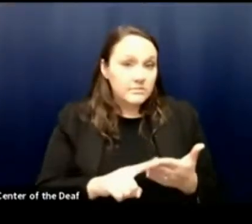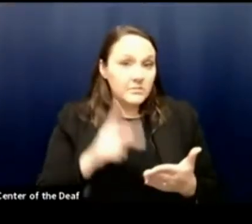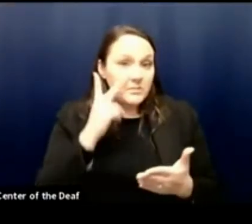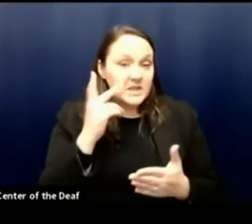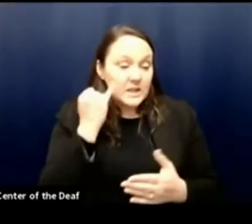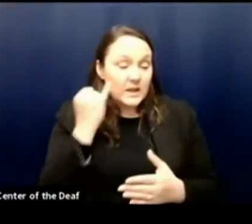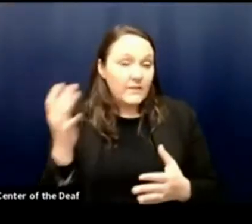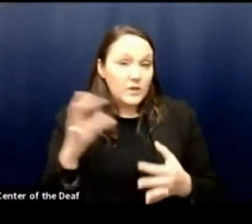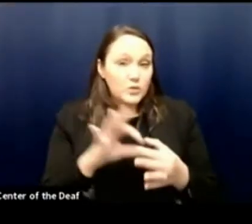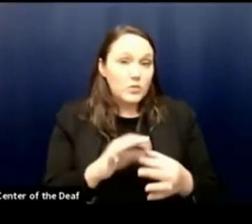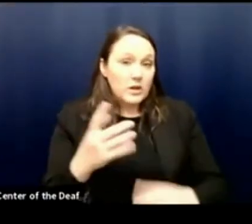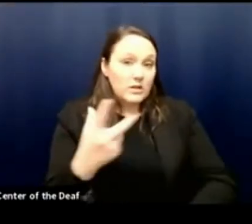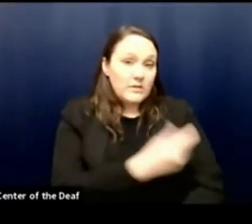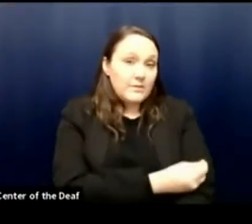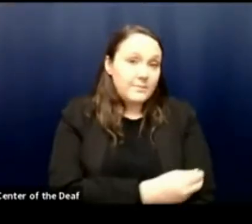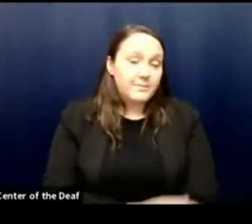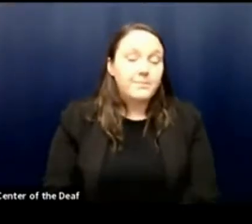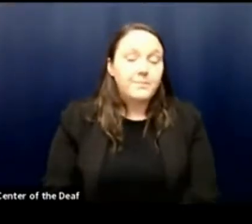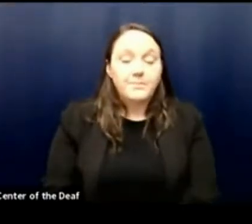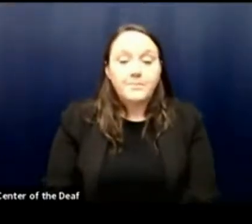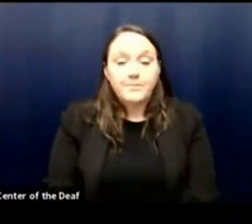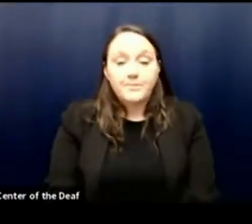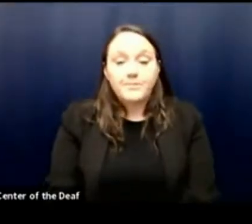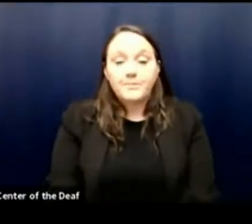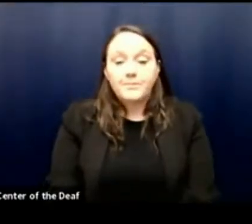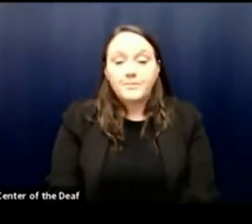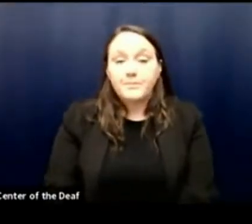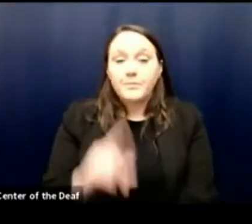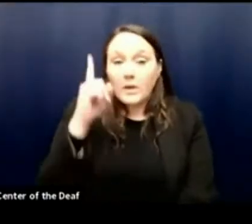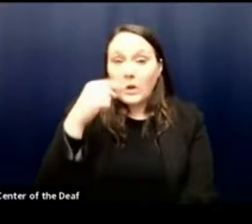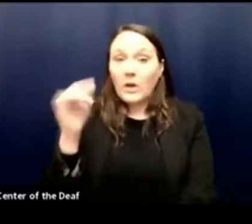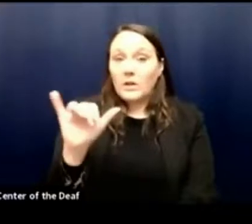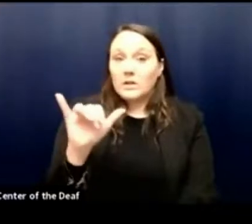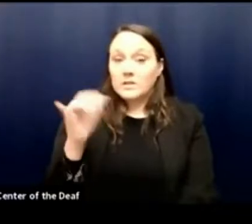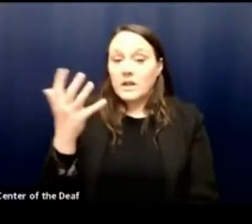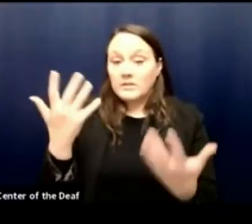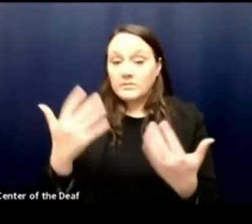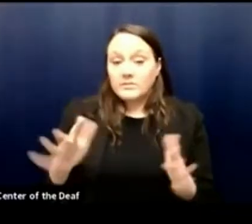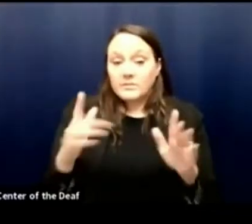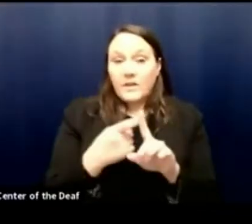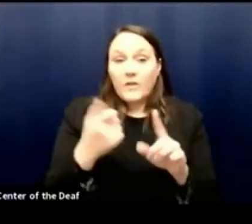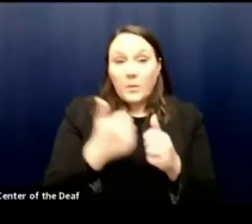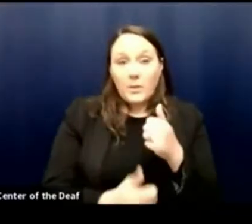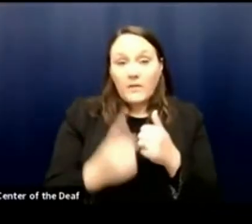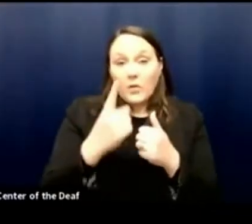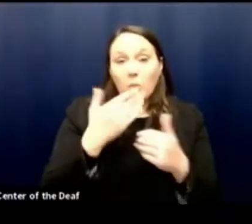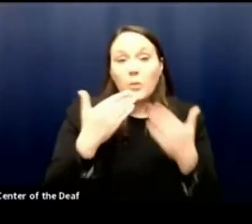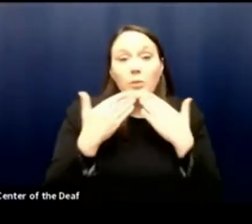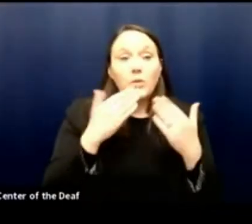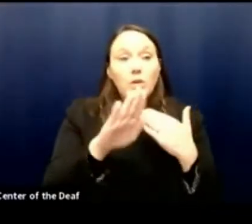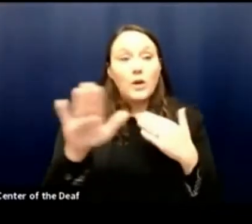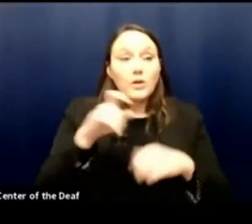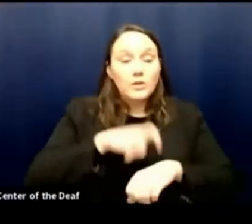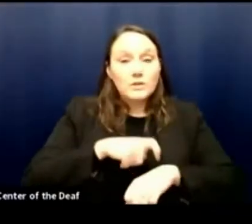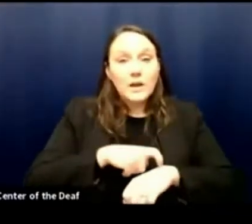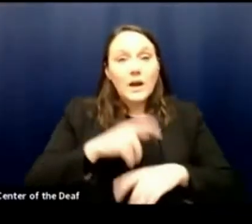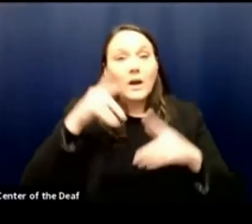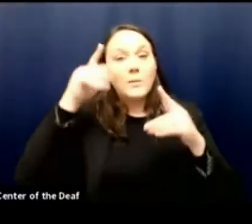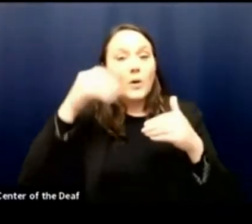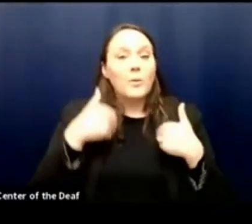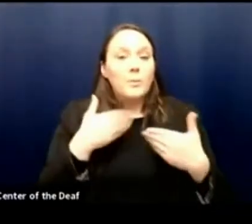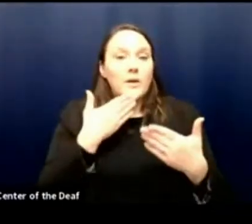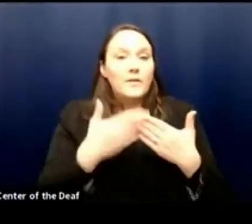vaccine. All right, it looks like that's it from everybody. So thank you all for your time. We hope you have a